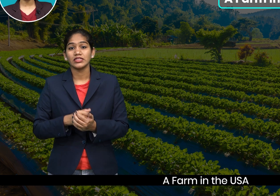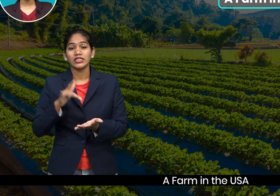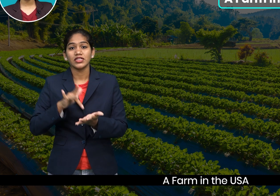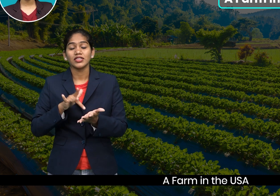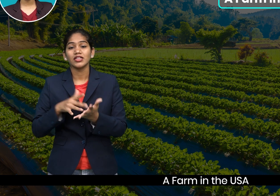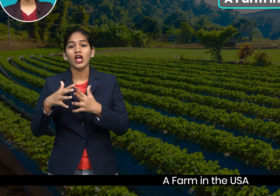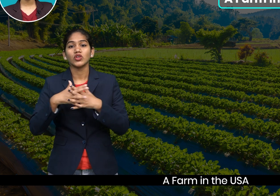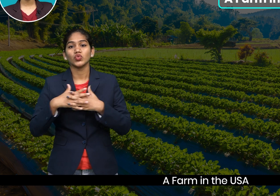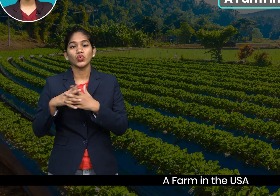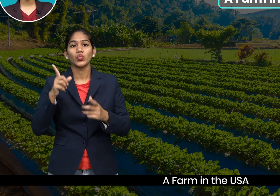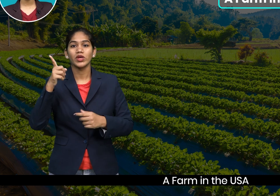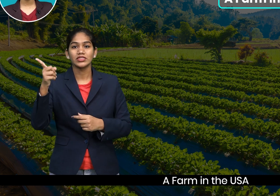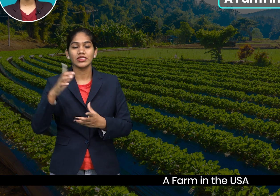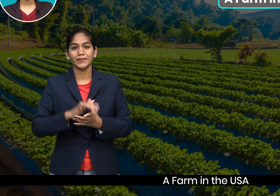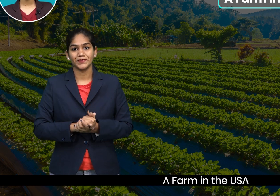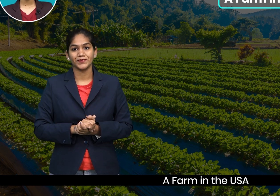USA.